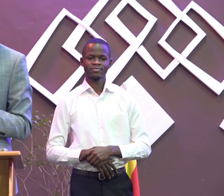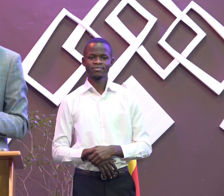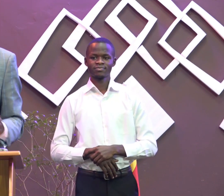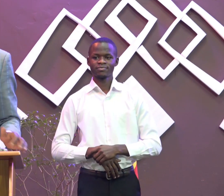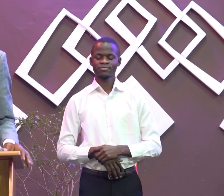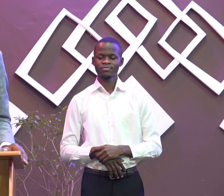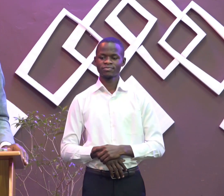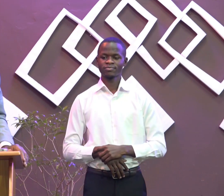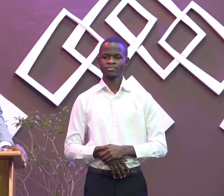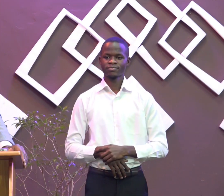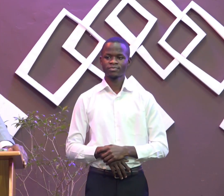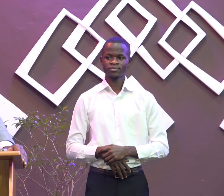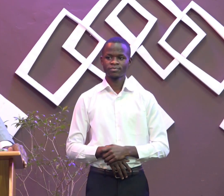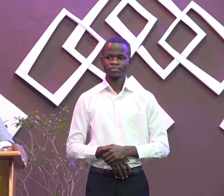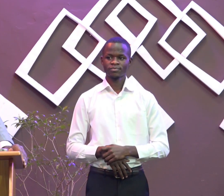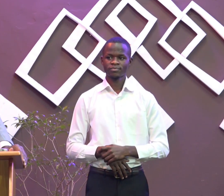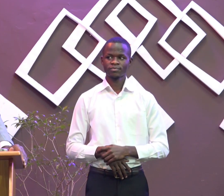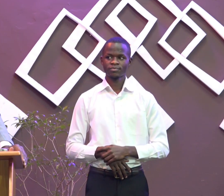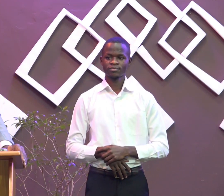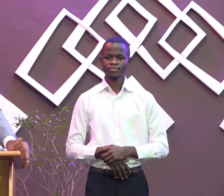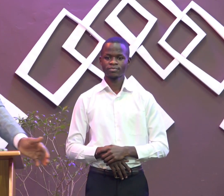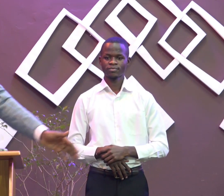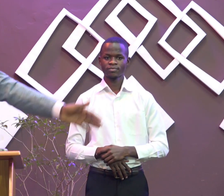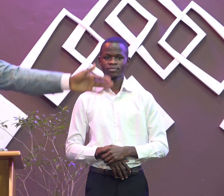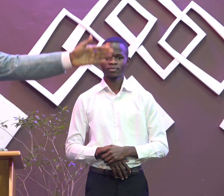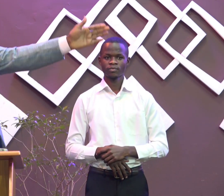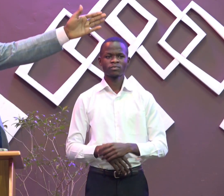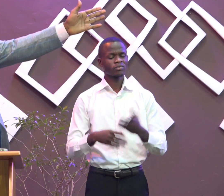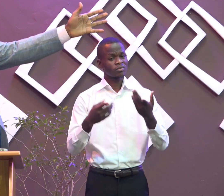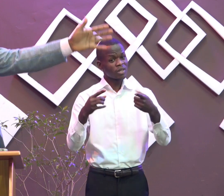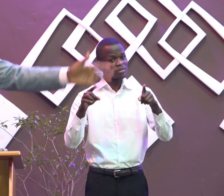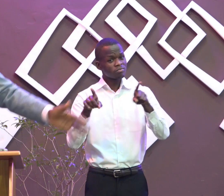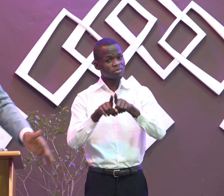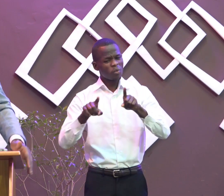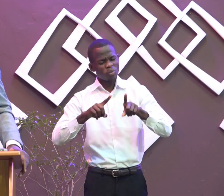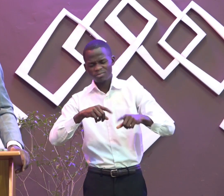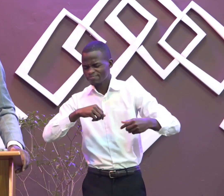on, and they said, please, let's leave these people, please continue and build. We